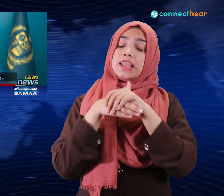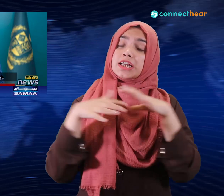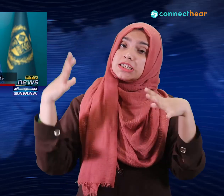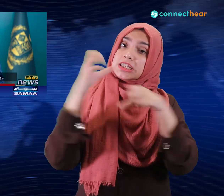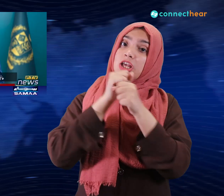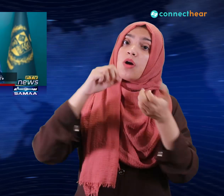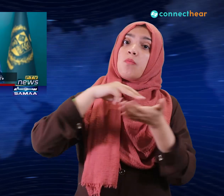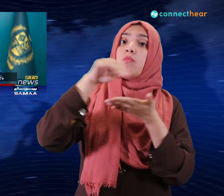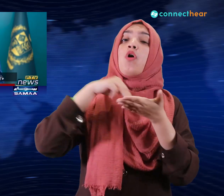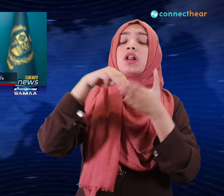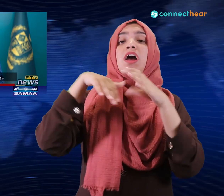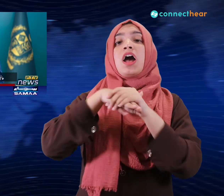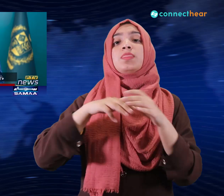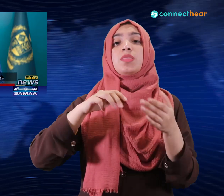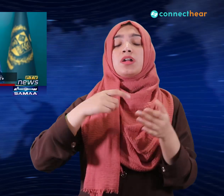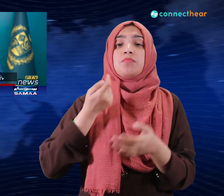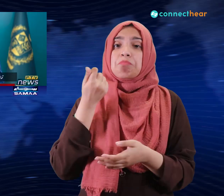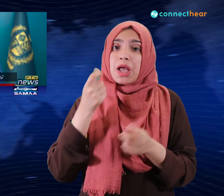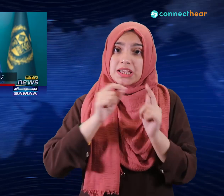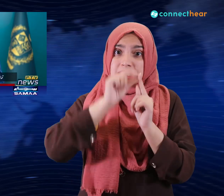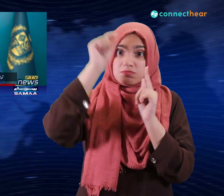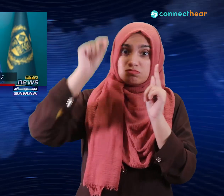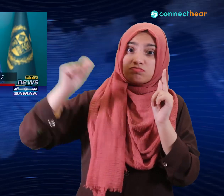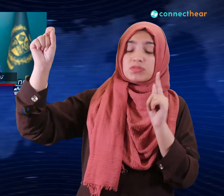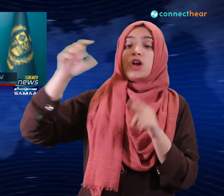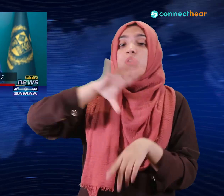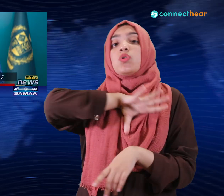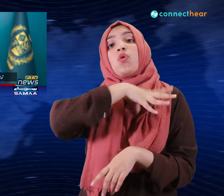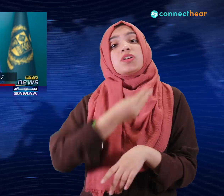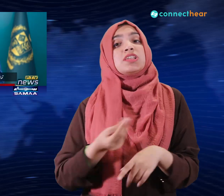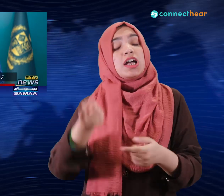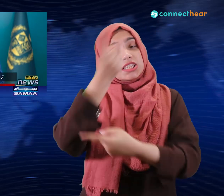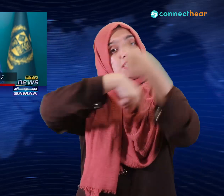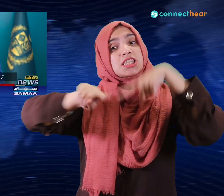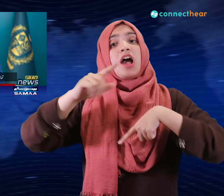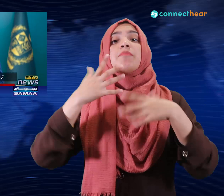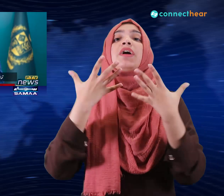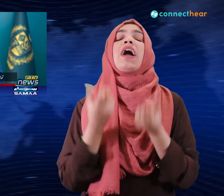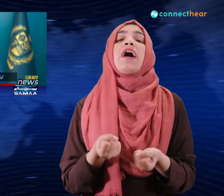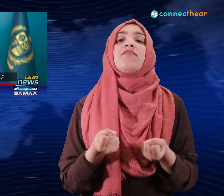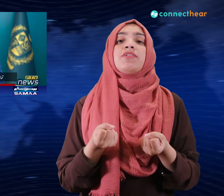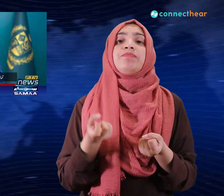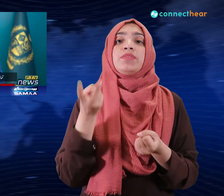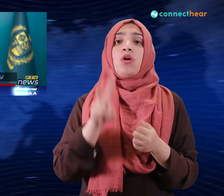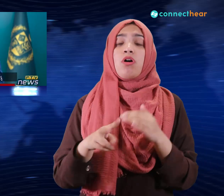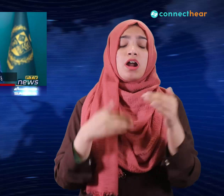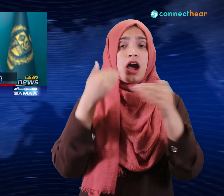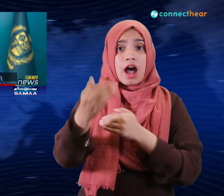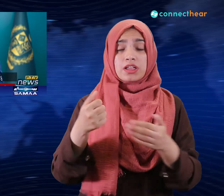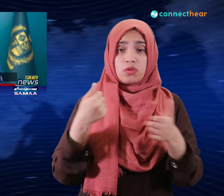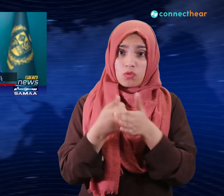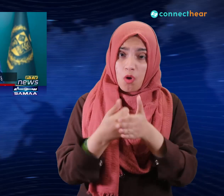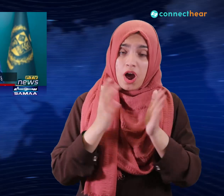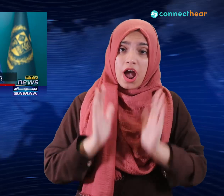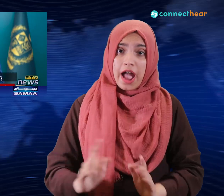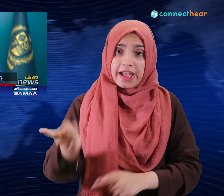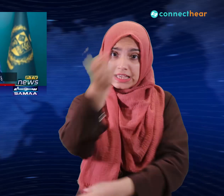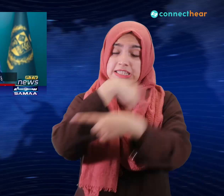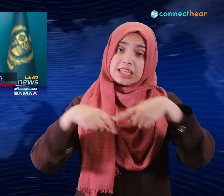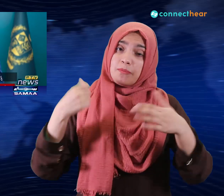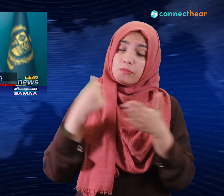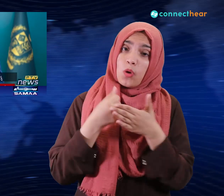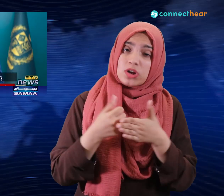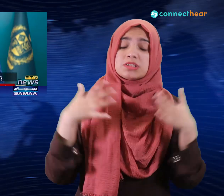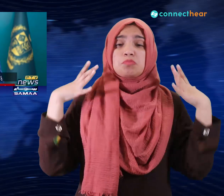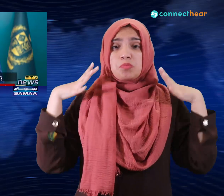fully until all countries, rich and poor, are enabled to accelerate and